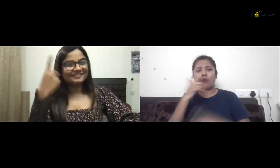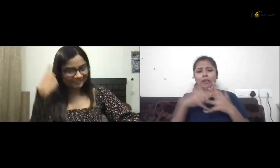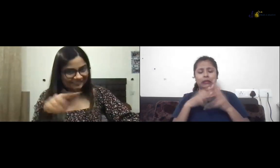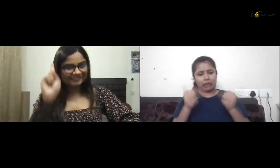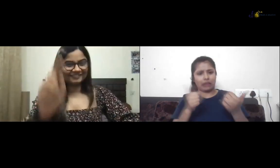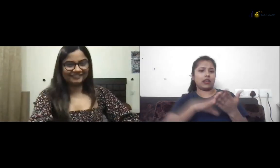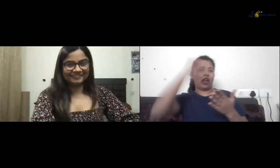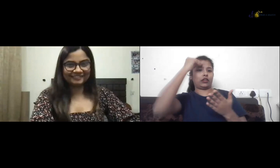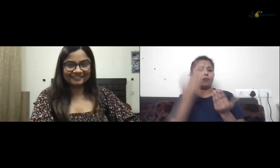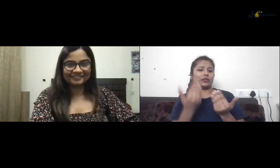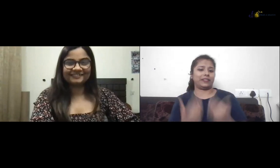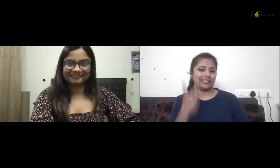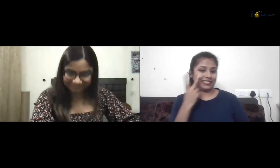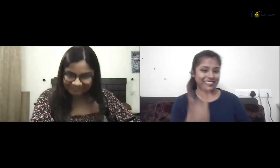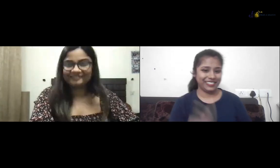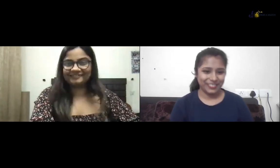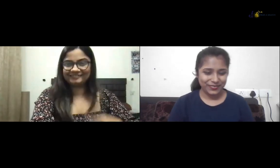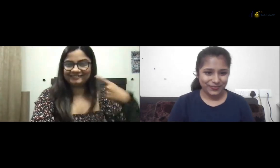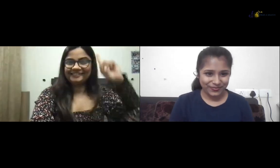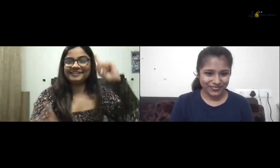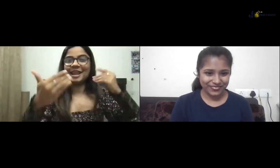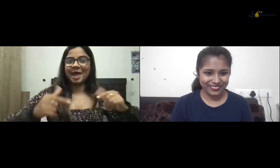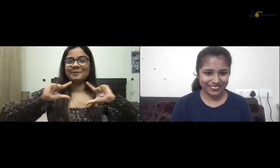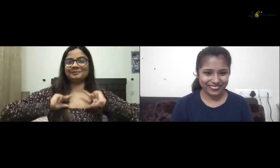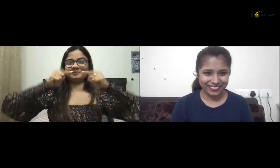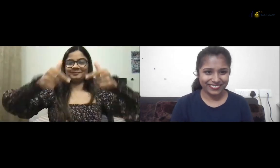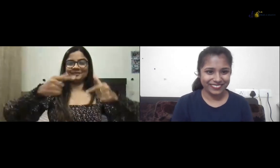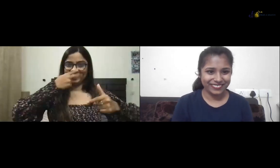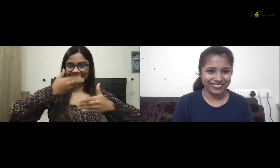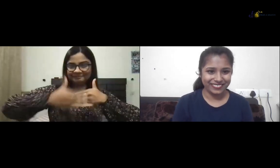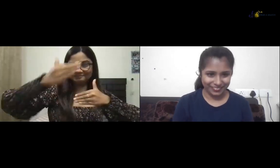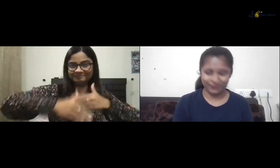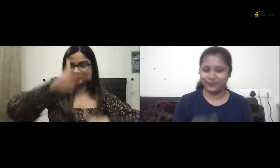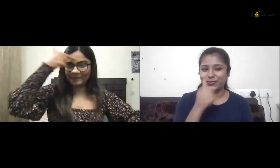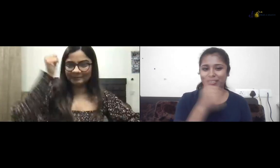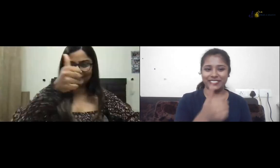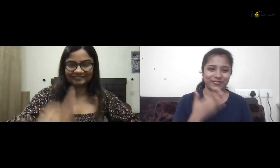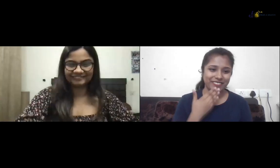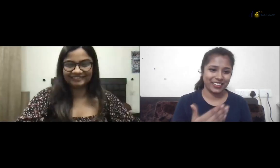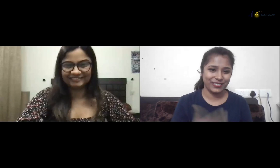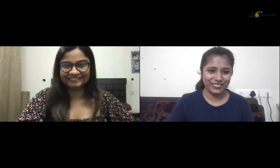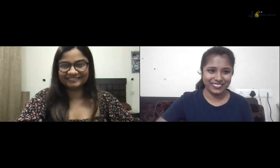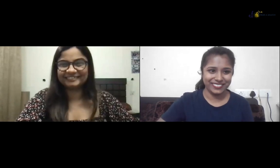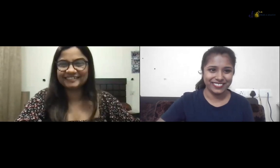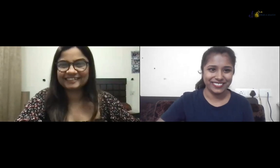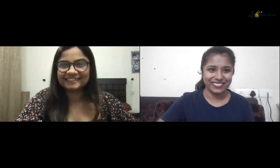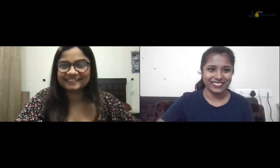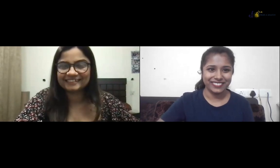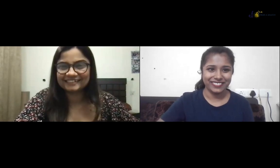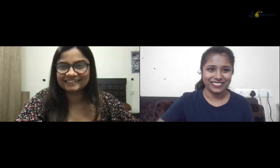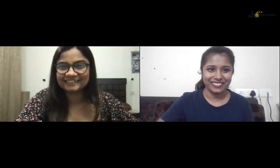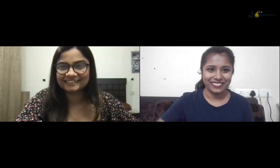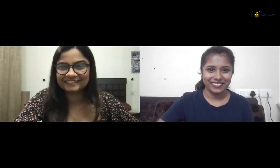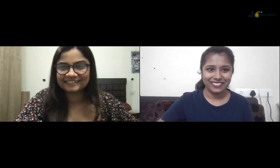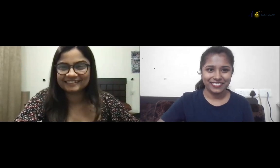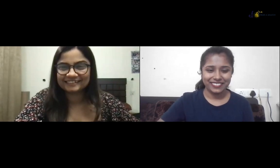And the 2 years, right. Yes, so other women can also learn from me, and they can. So now it stays yours,